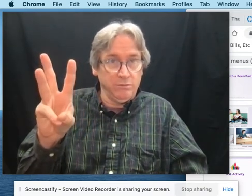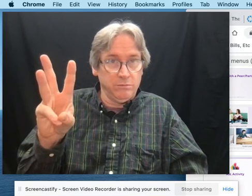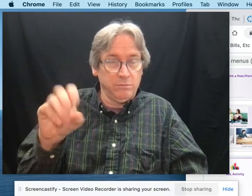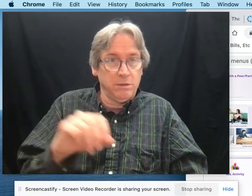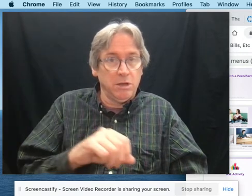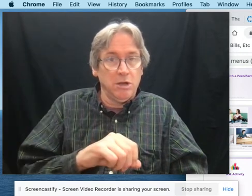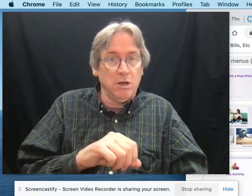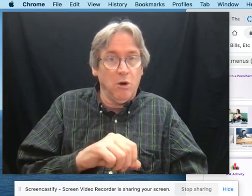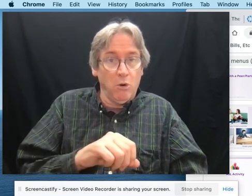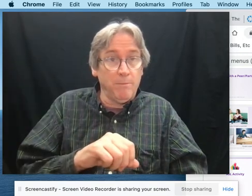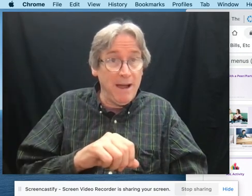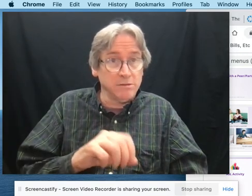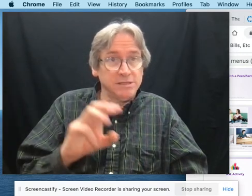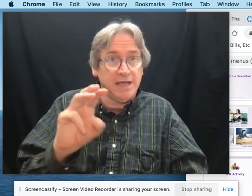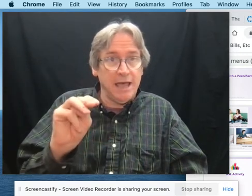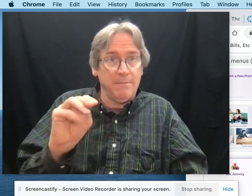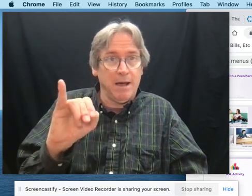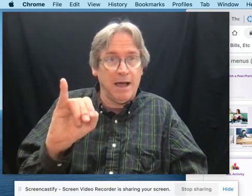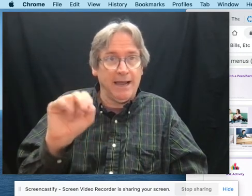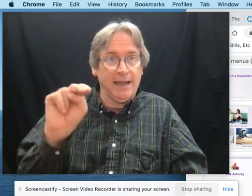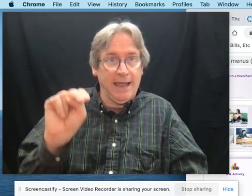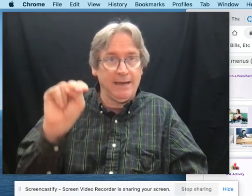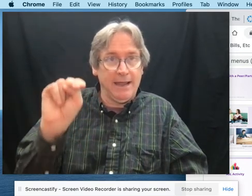M-I-N-N-O-W. Or bounce,